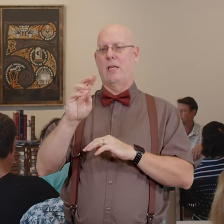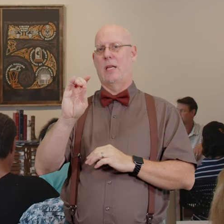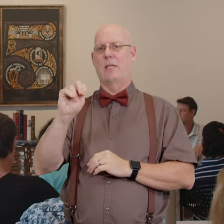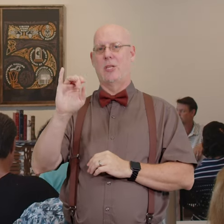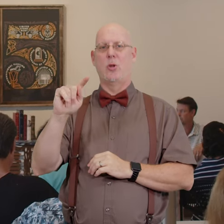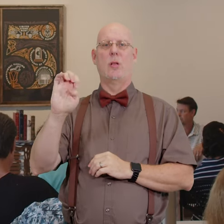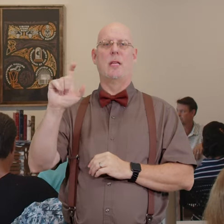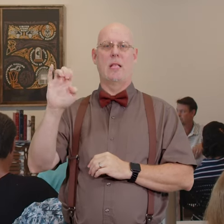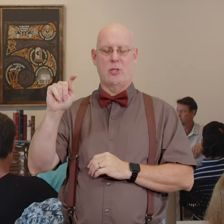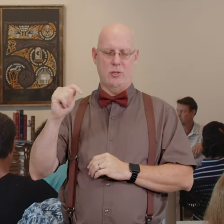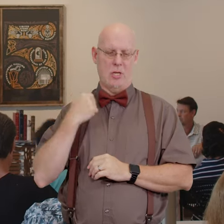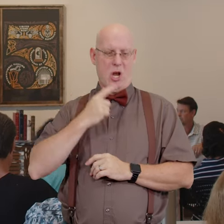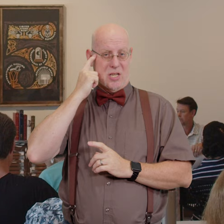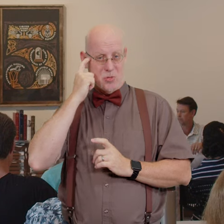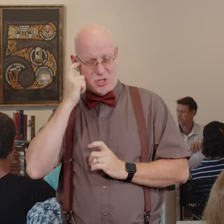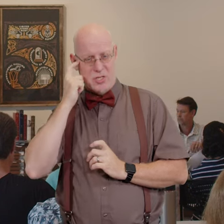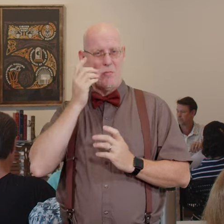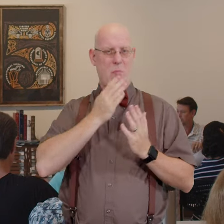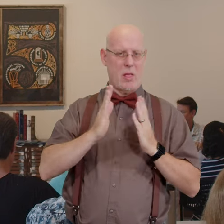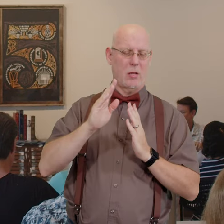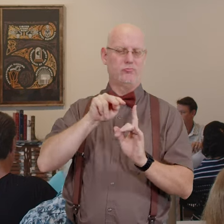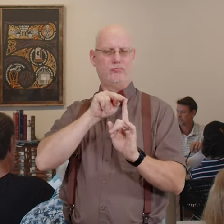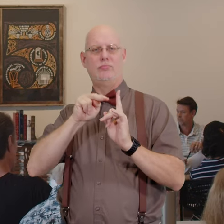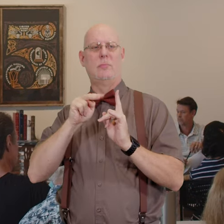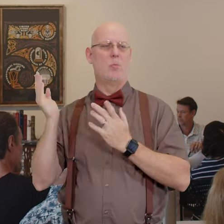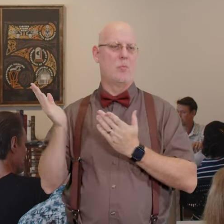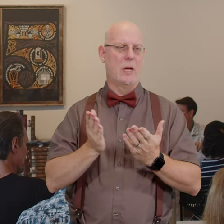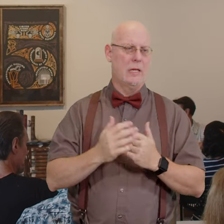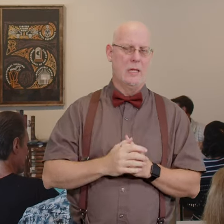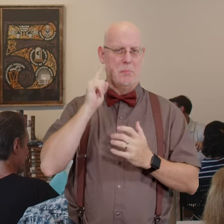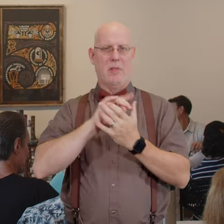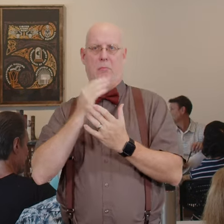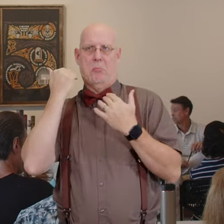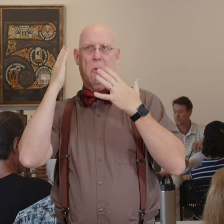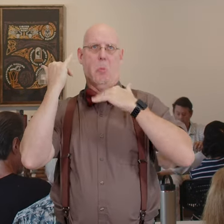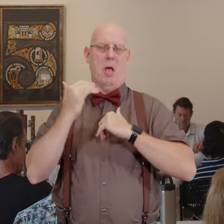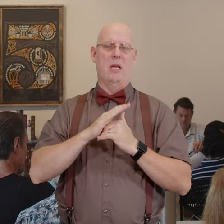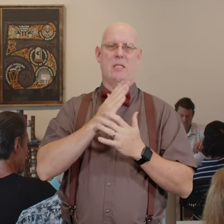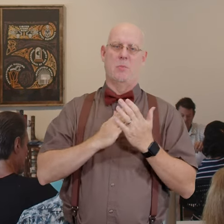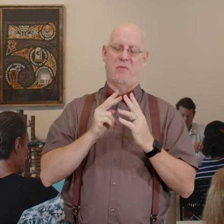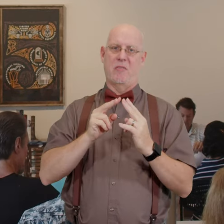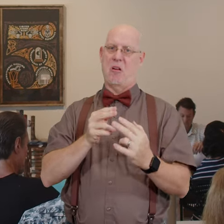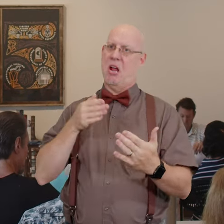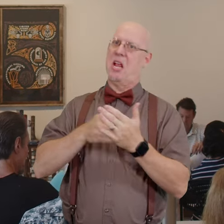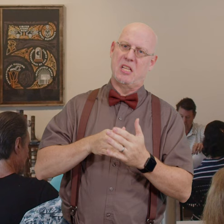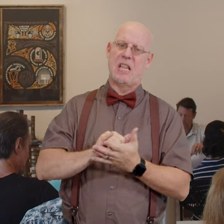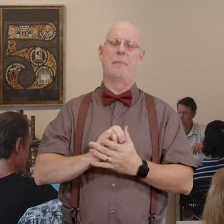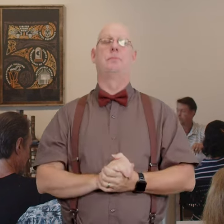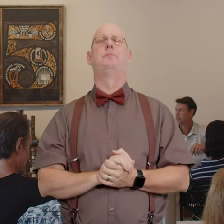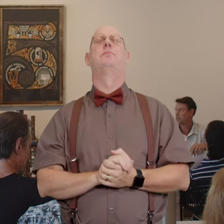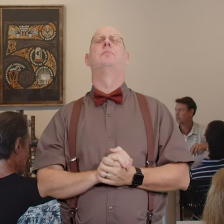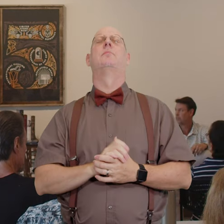our presuppositions and our opinions to the table. Some of us believe in it, but we don't know why. Some of us are ardently against